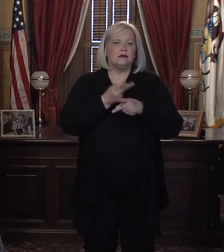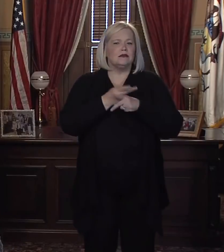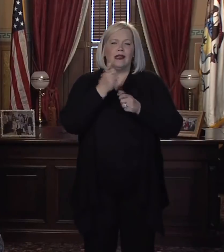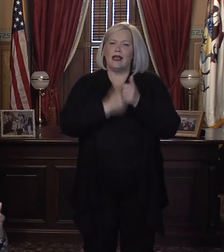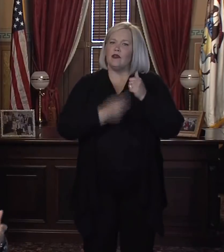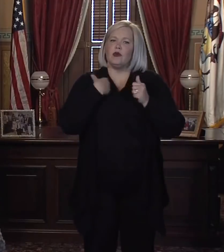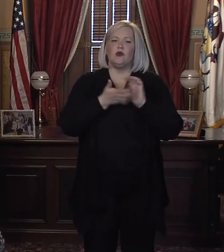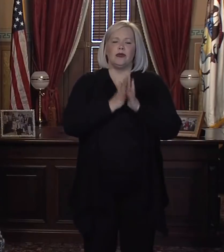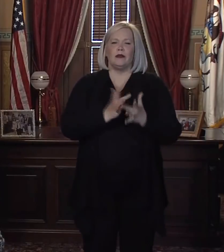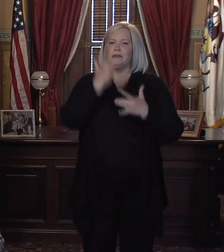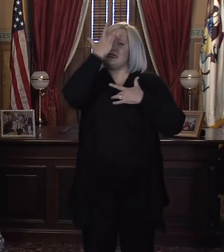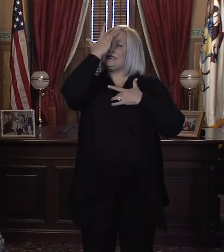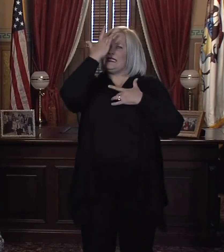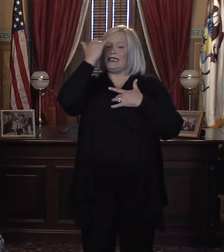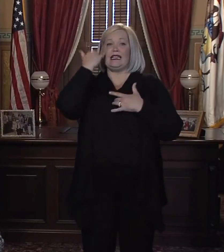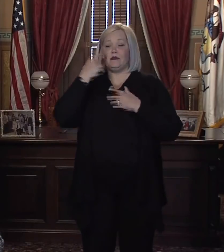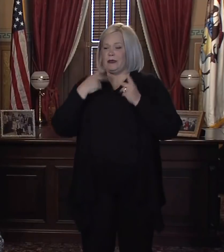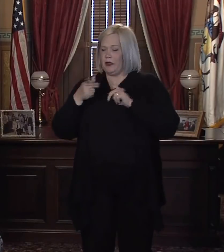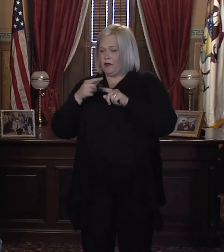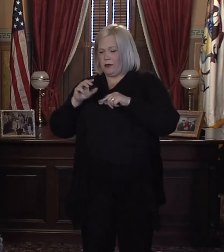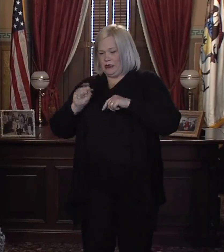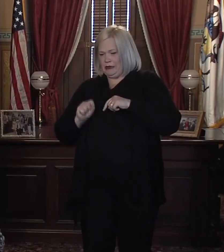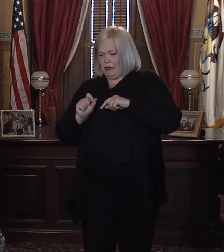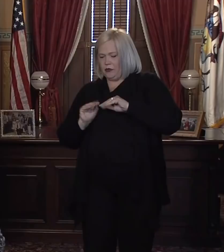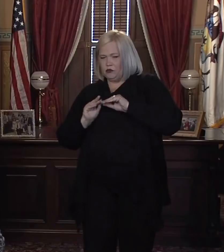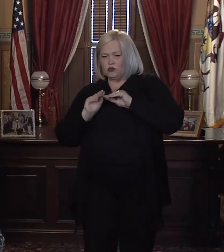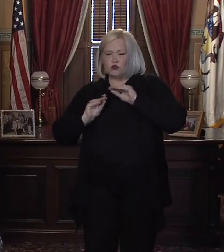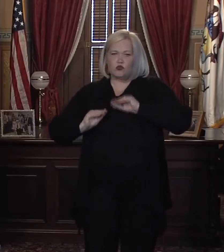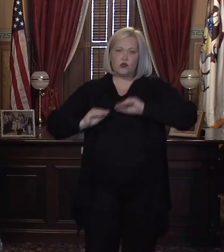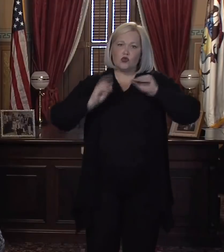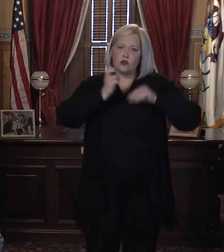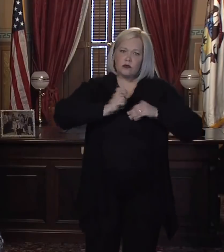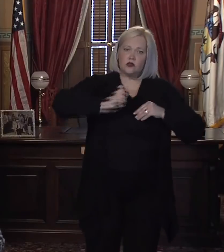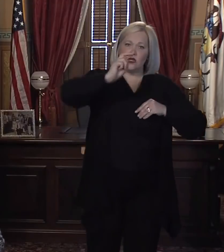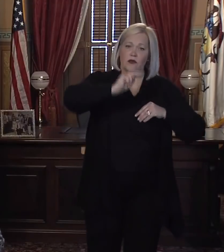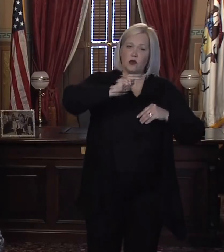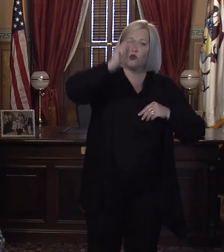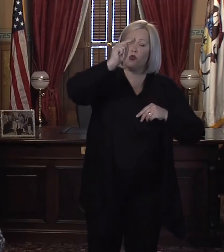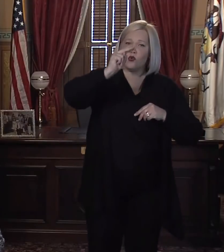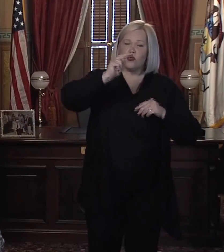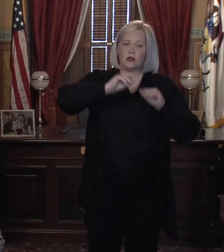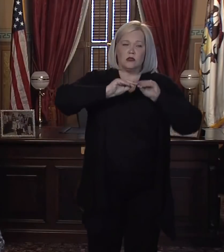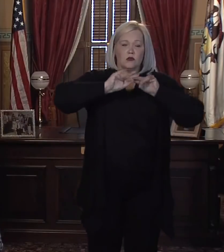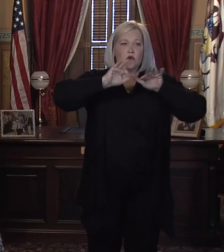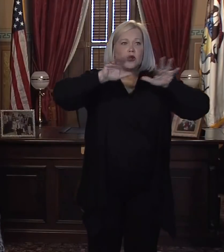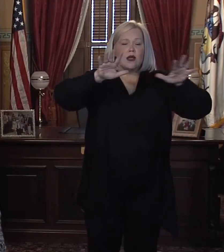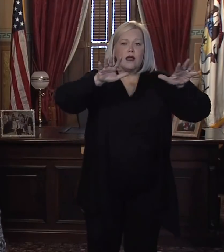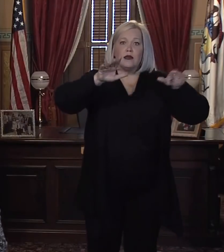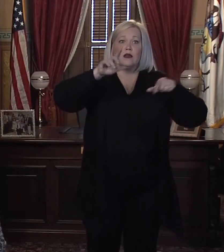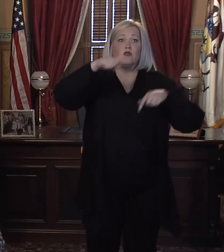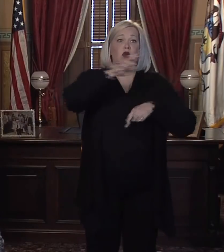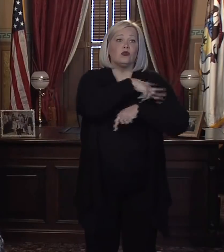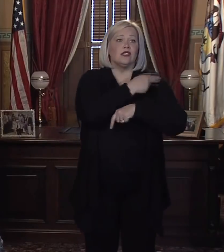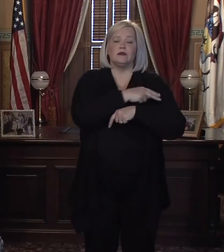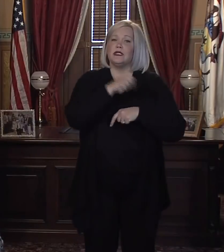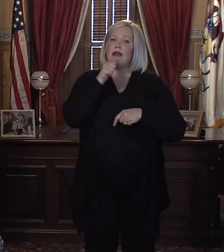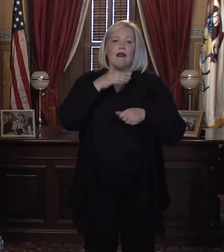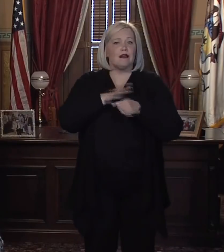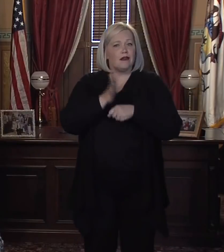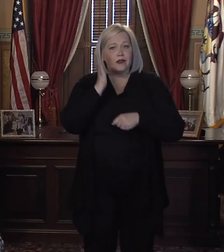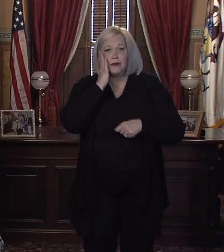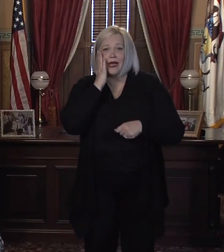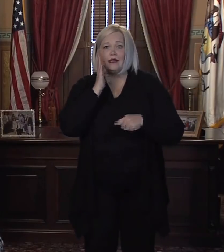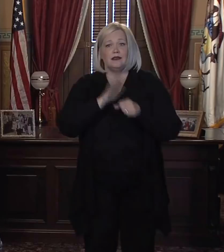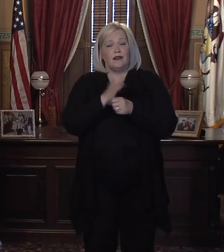and people start to get sick. They're smaller hospitals, they have fewer beds, they have less PPE than even our hospitals